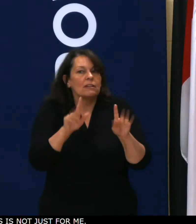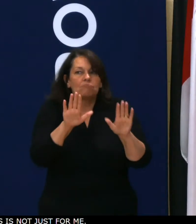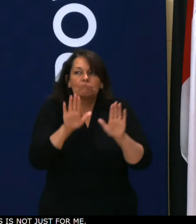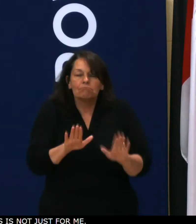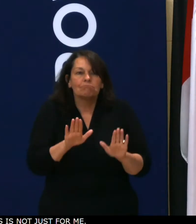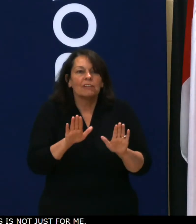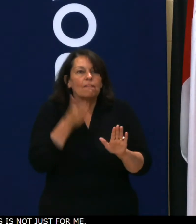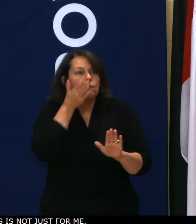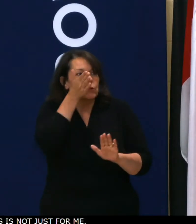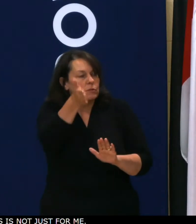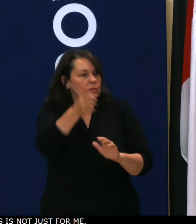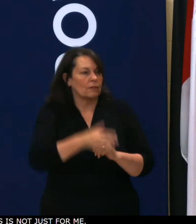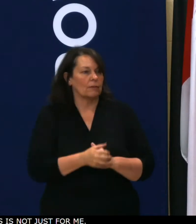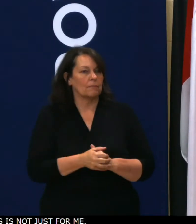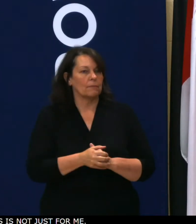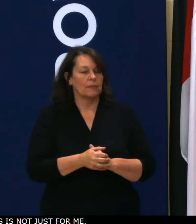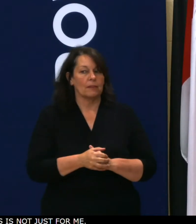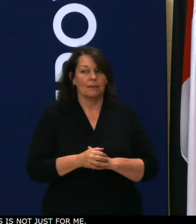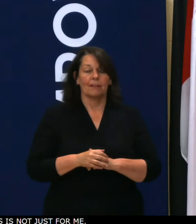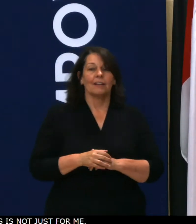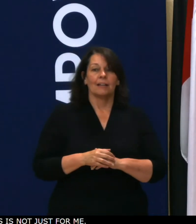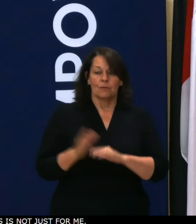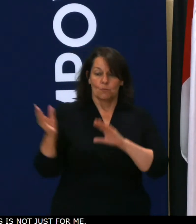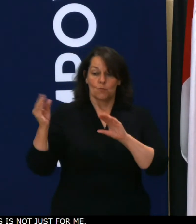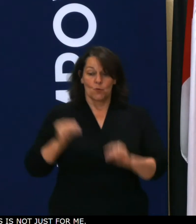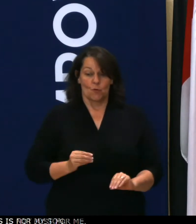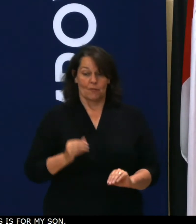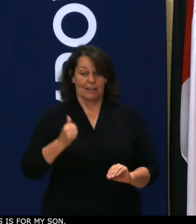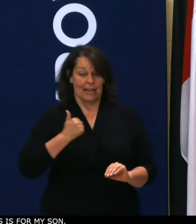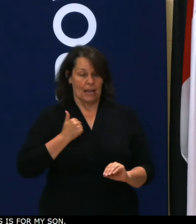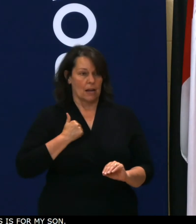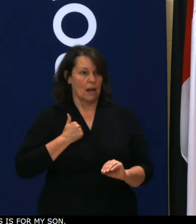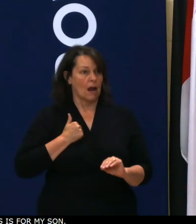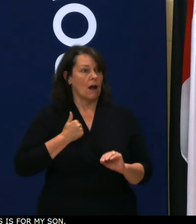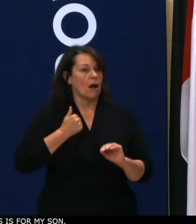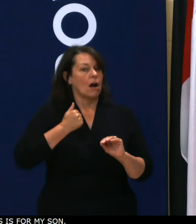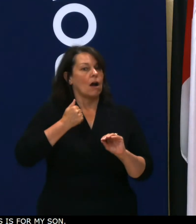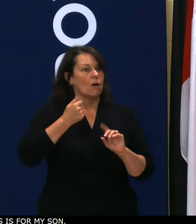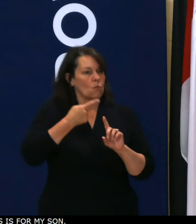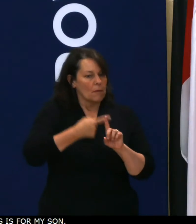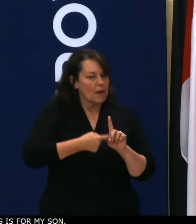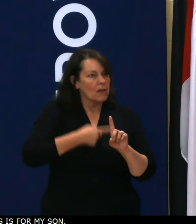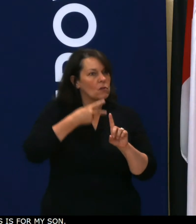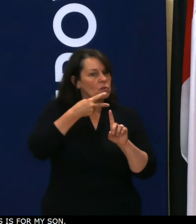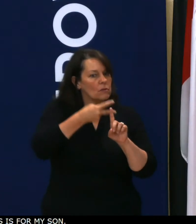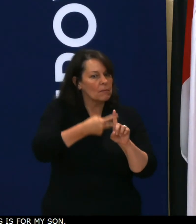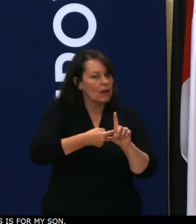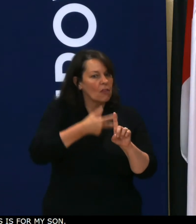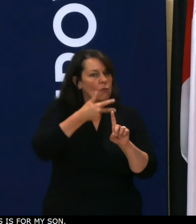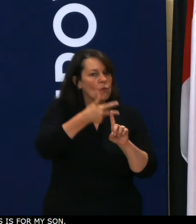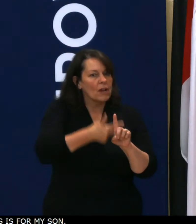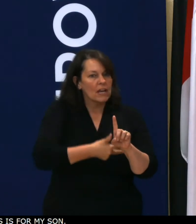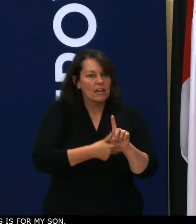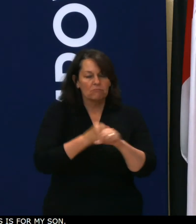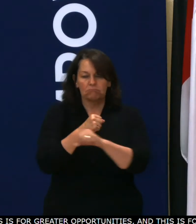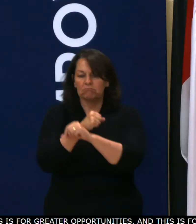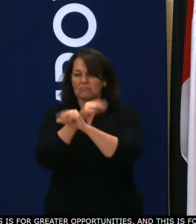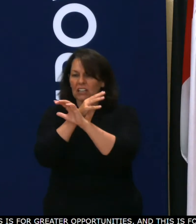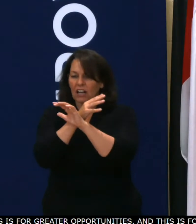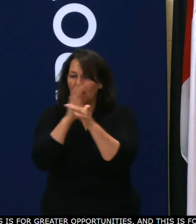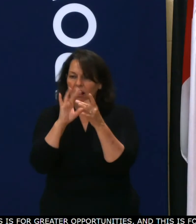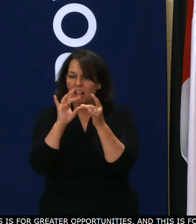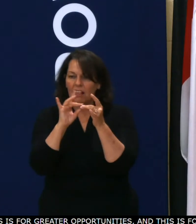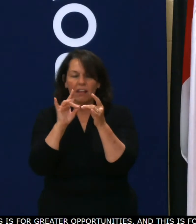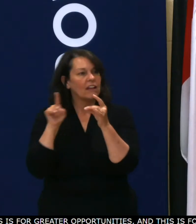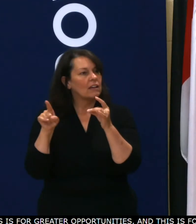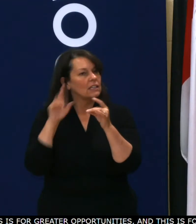The first few months in Canada were some of the hardest of my life. I would have video calls with my son, and he would turn his face